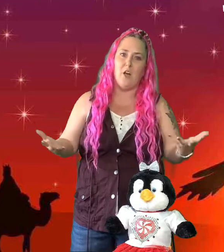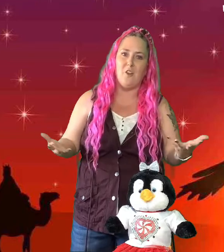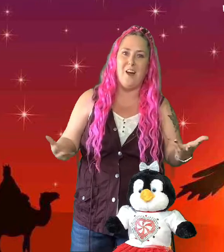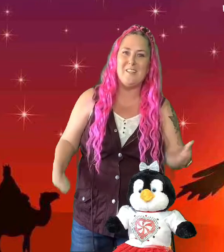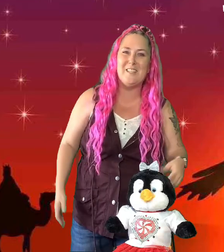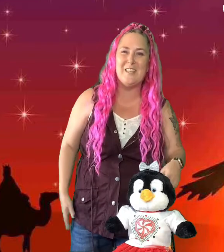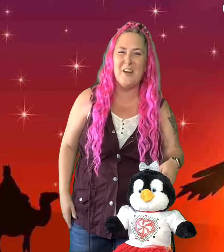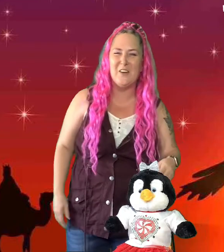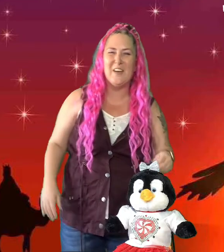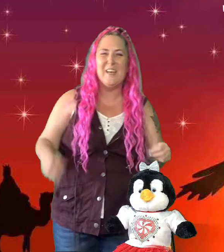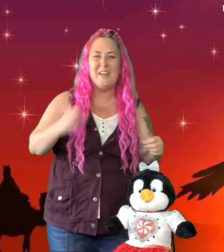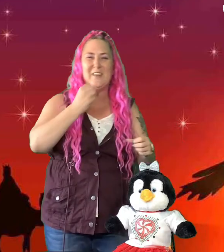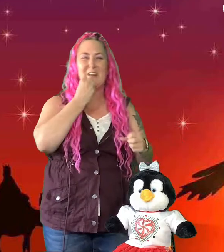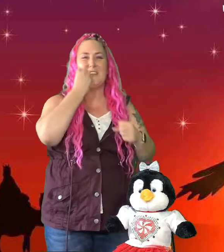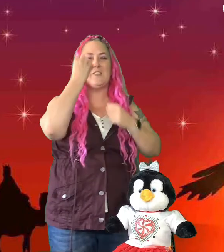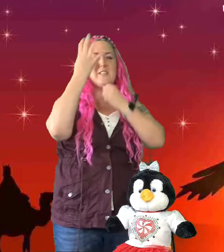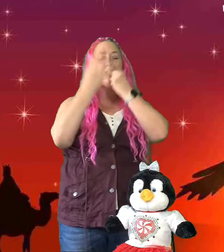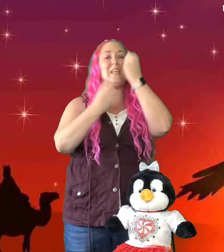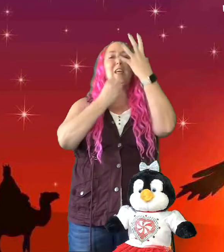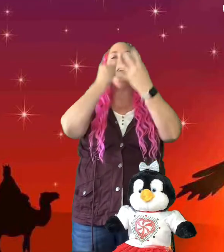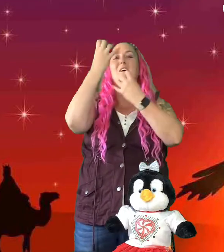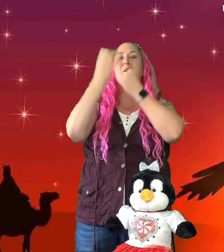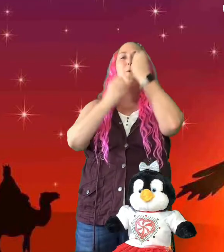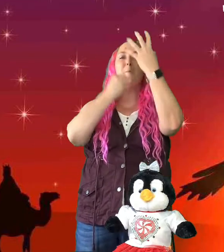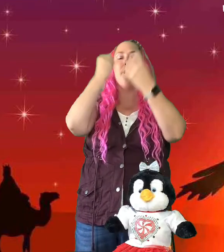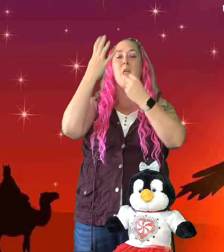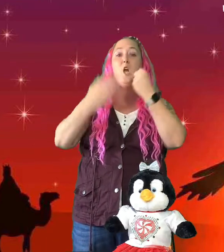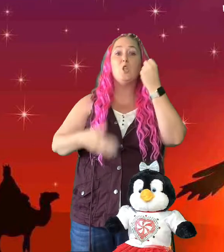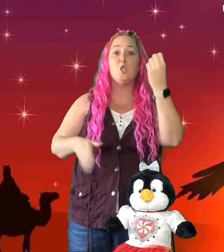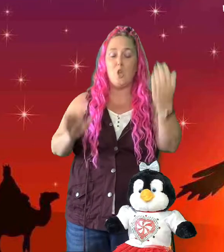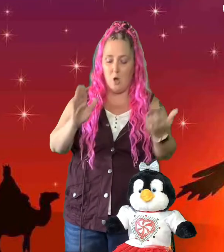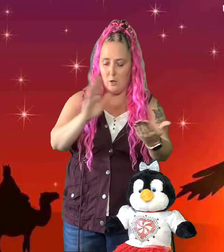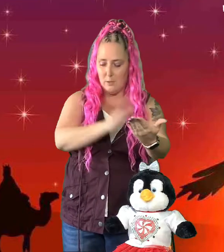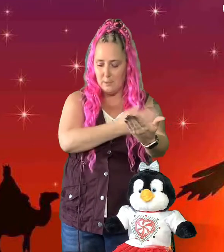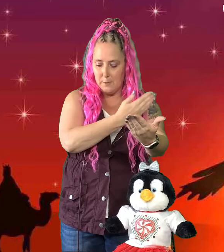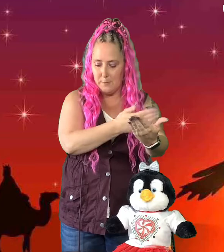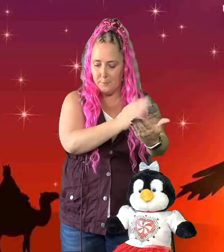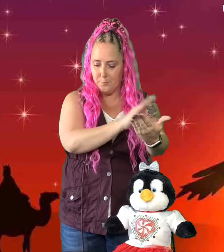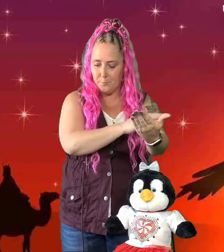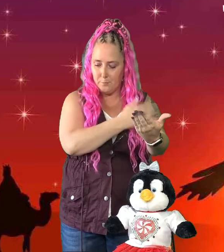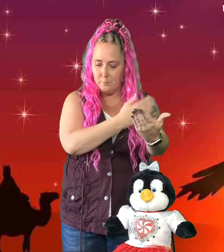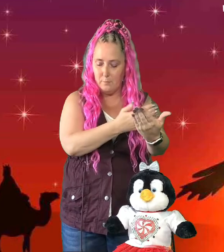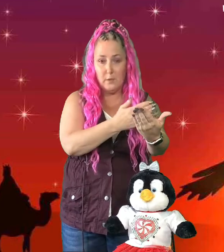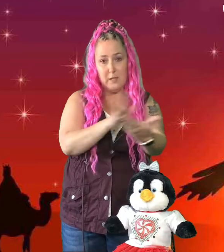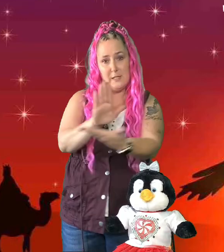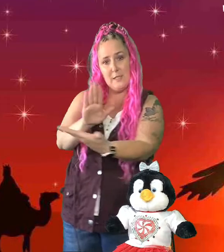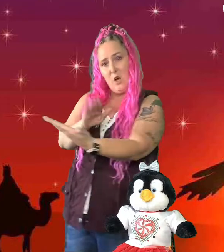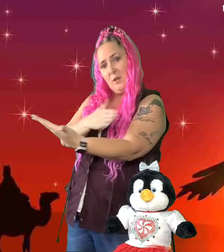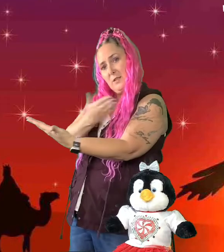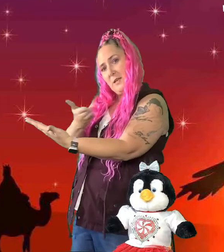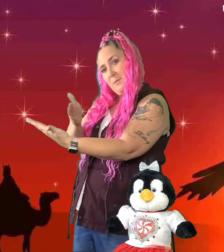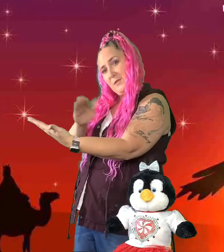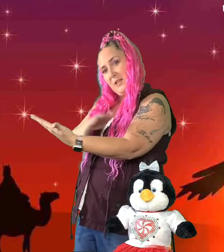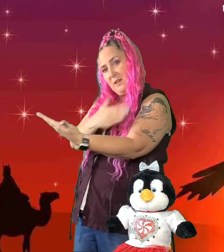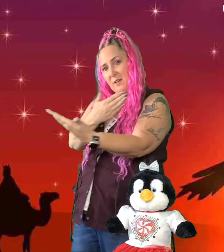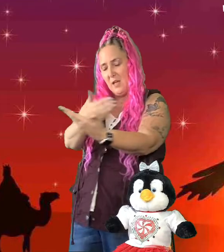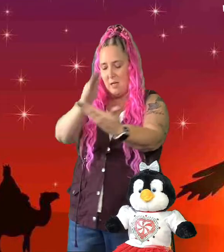lot. So here we go. So singing songs. This is songs like music.